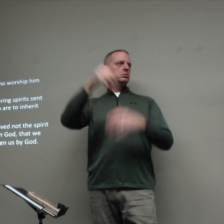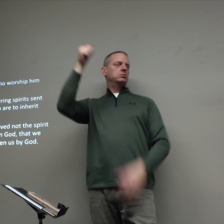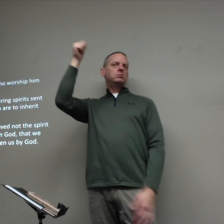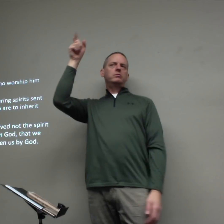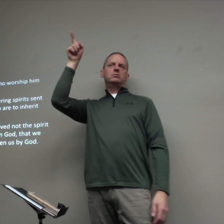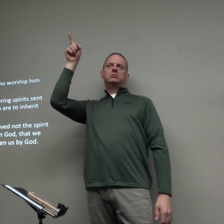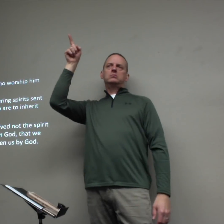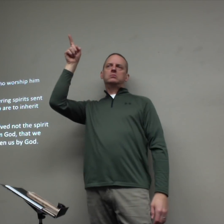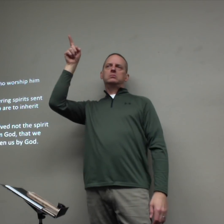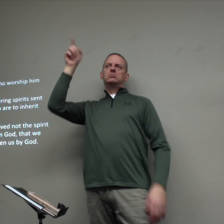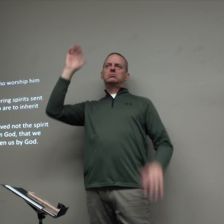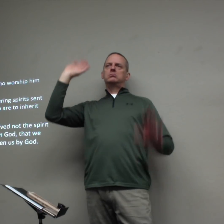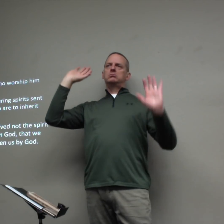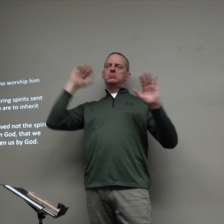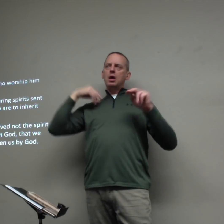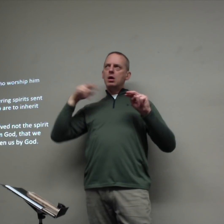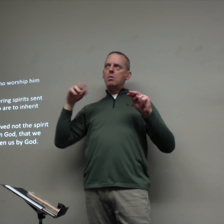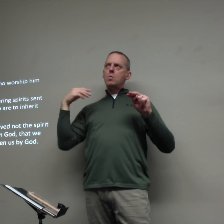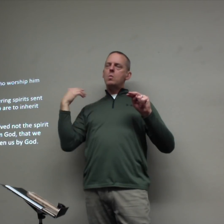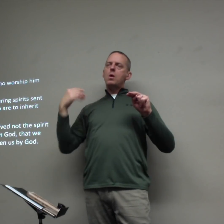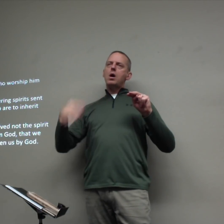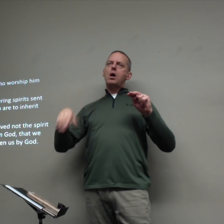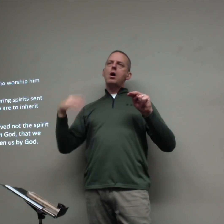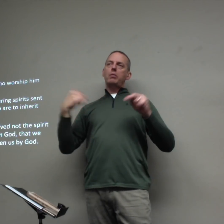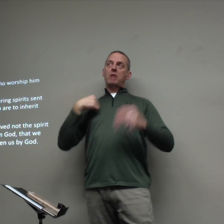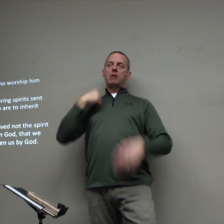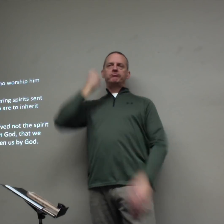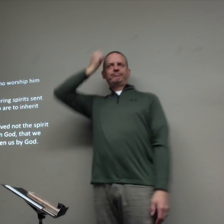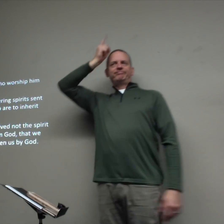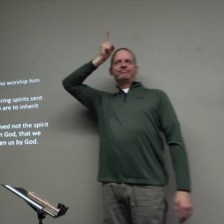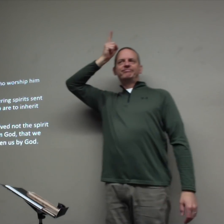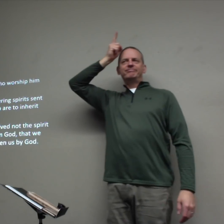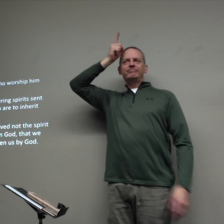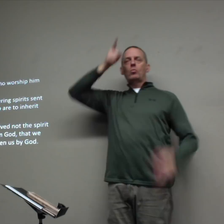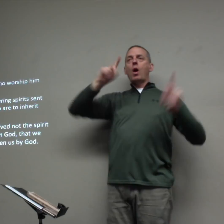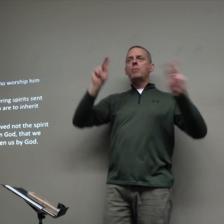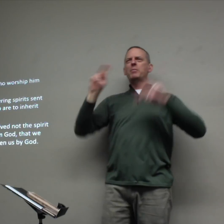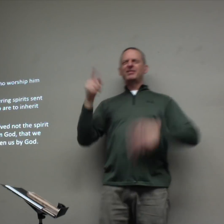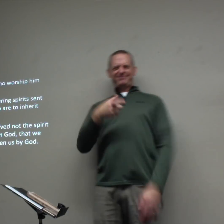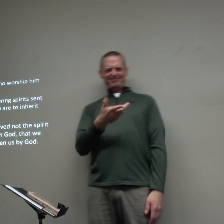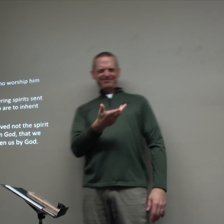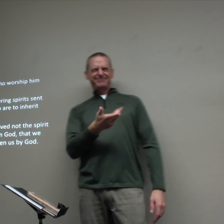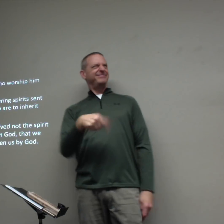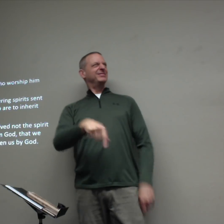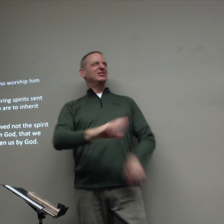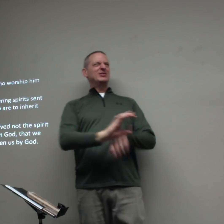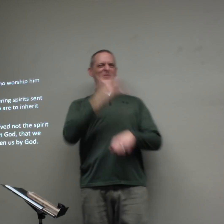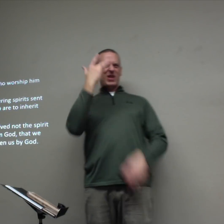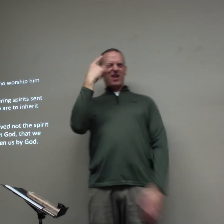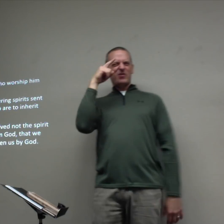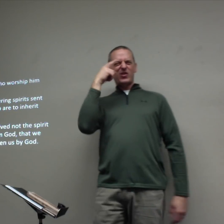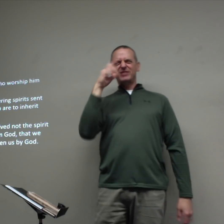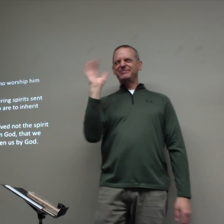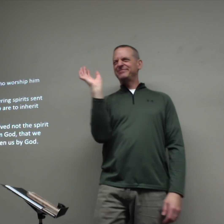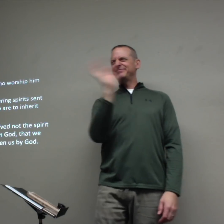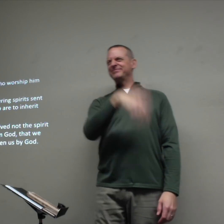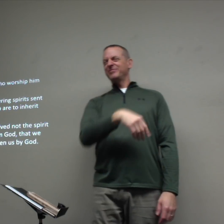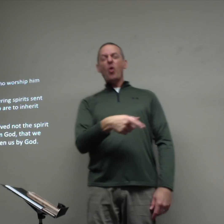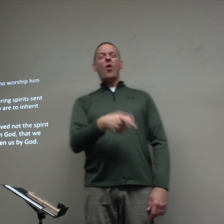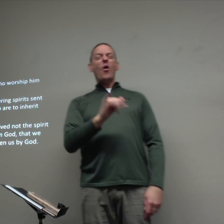God made sure it happened. And I think that is incredible. And I understood. People might not understand. They're like, what do you want to be